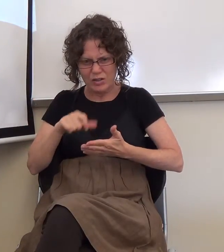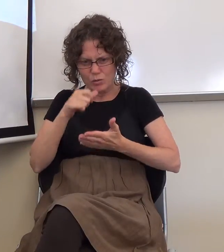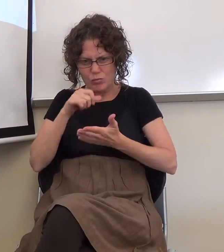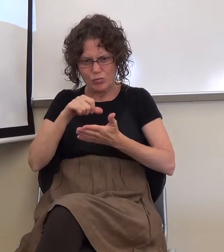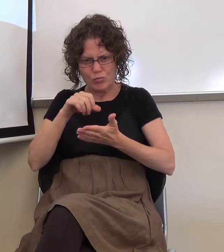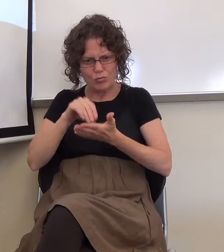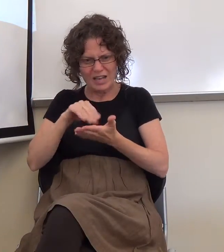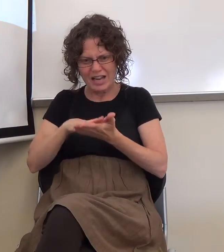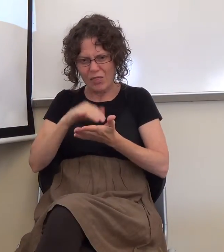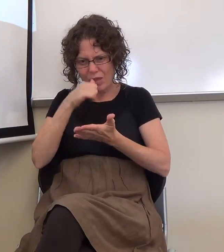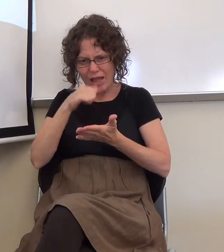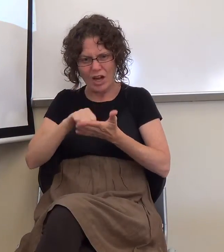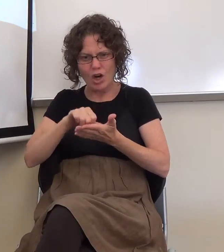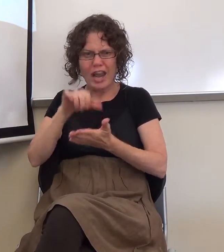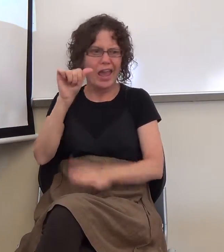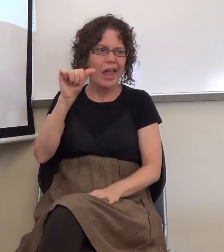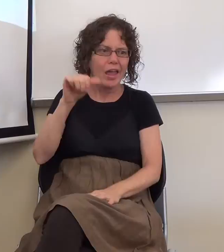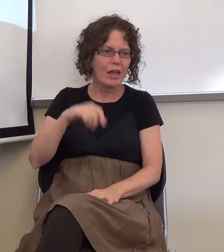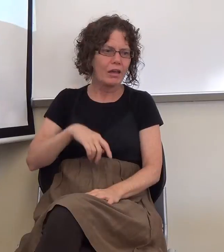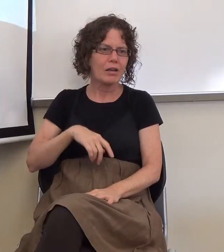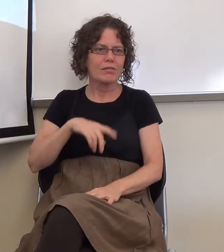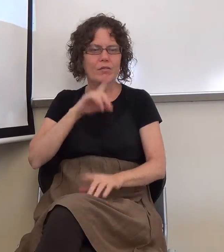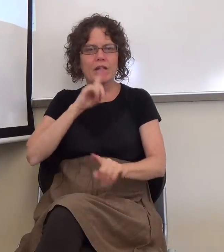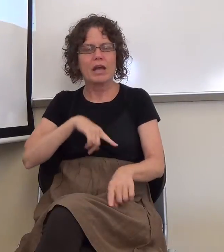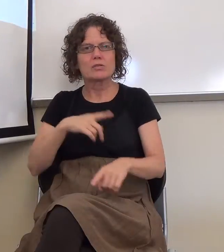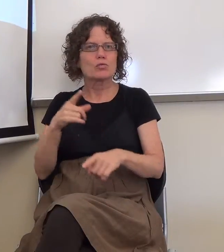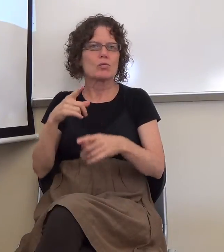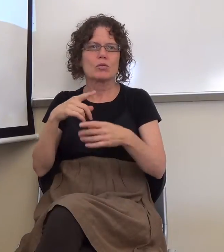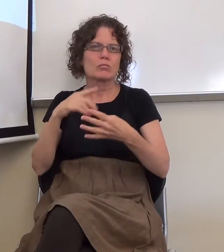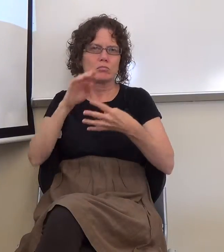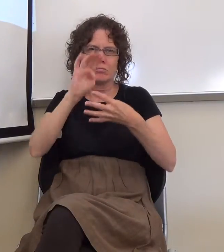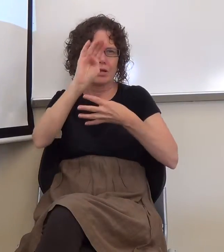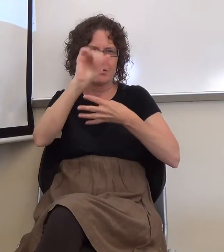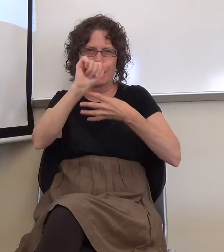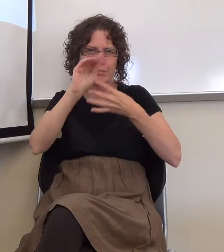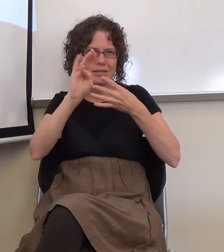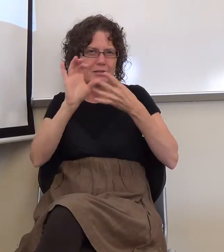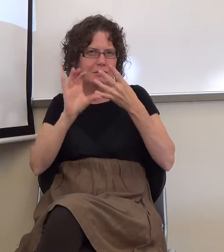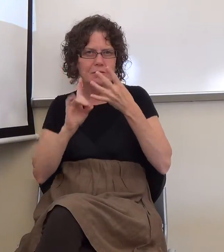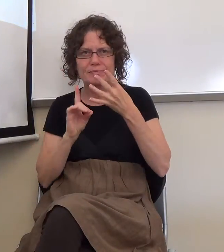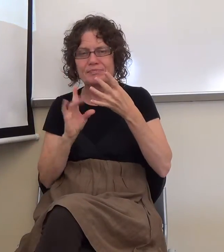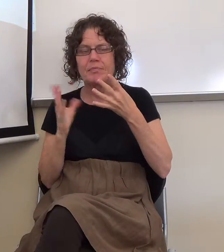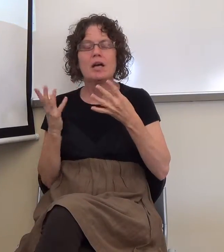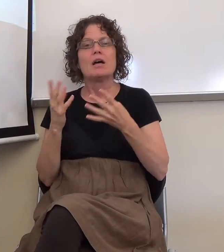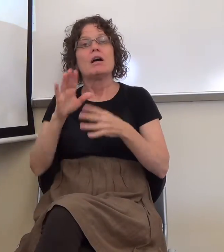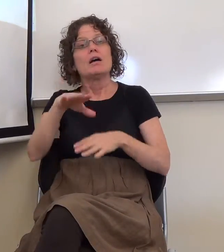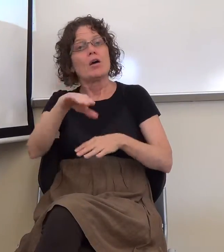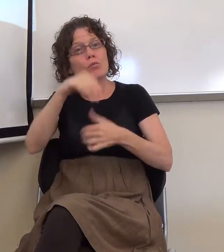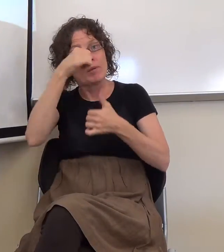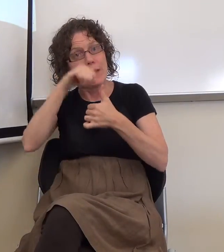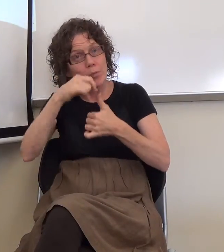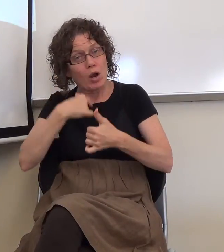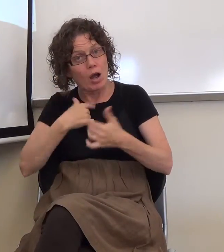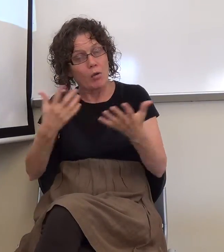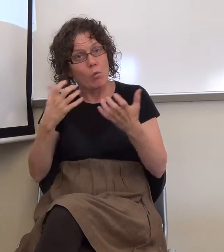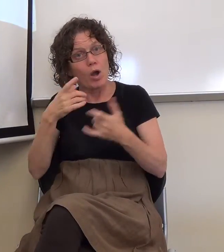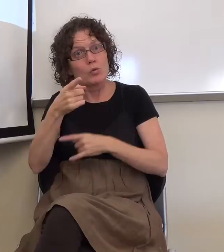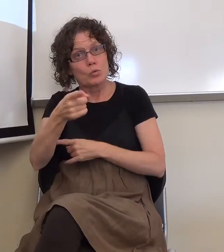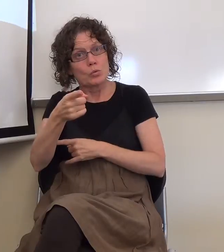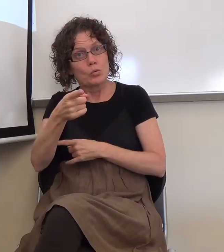think, okay, that's easy, I can do that. But keep in mind that I want you, and in fact you